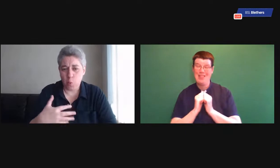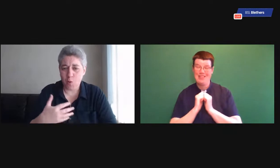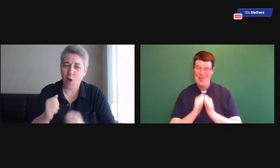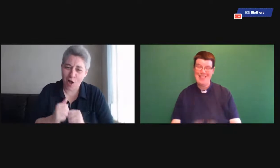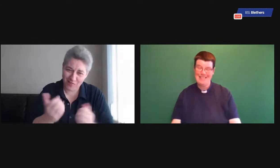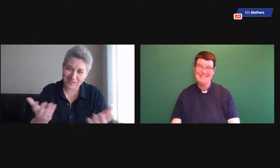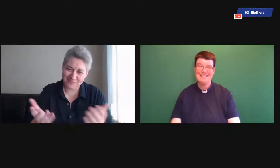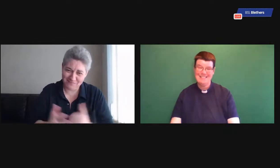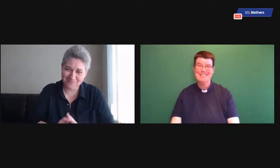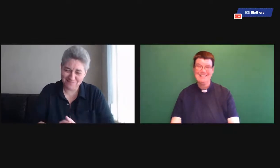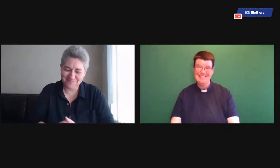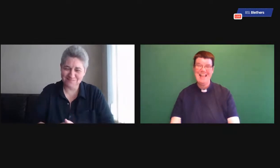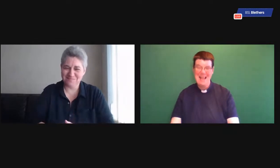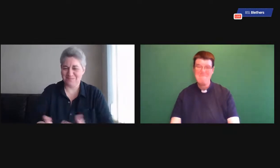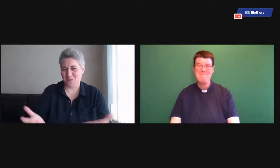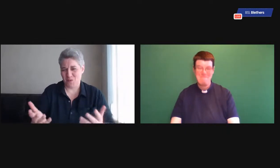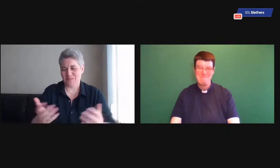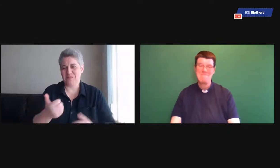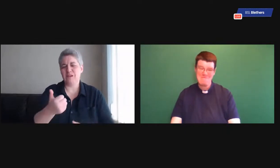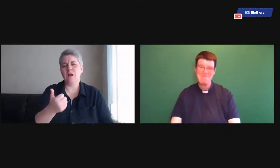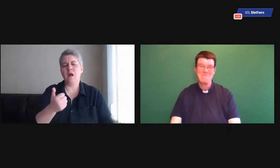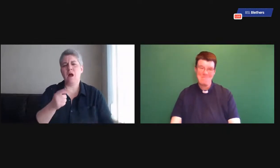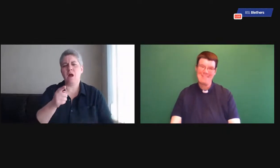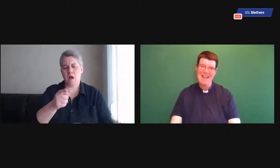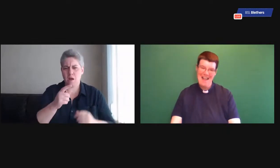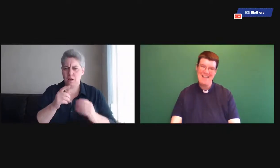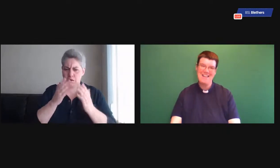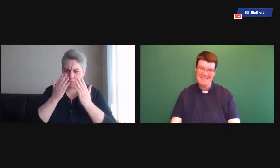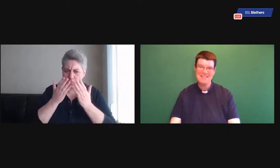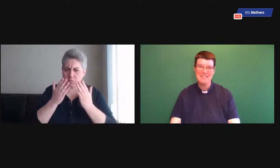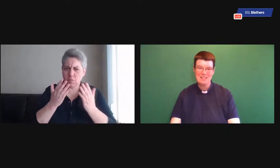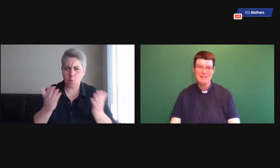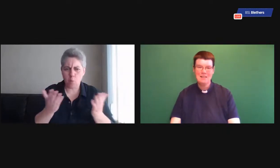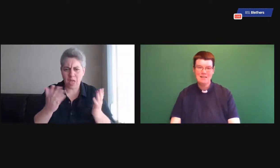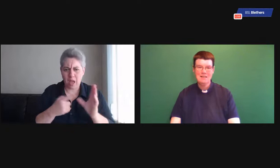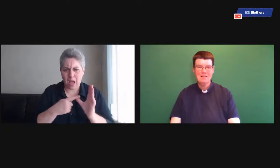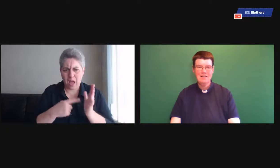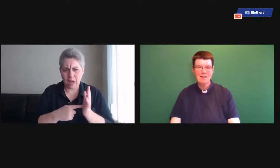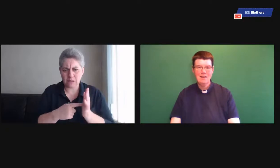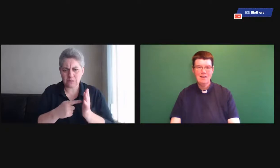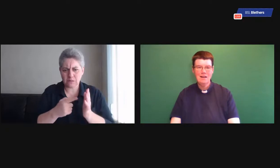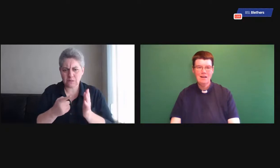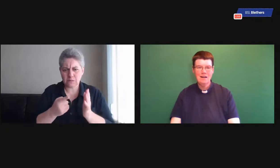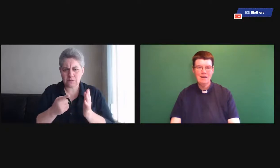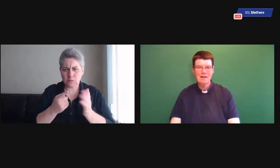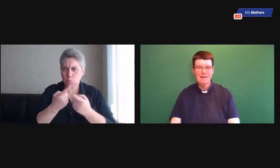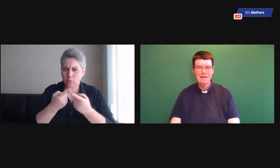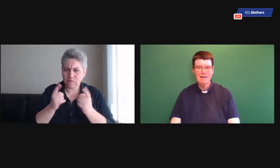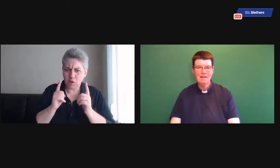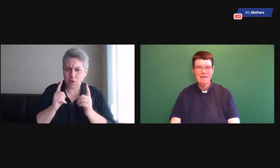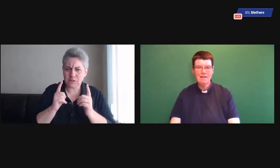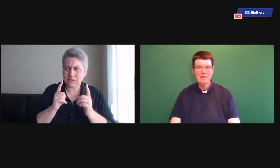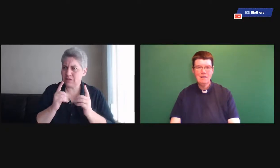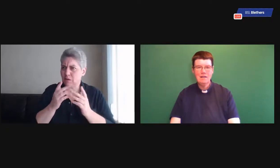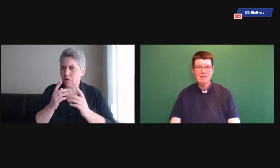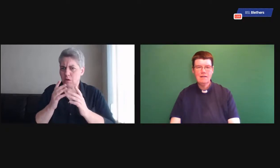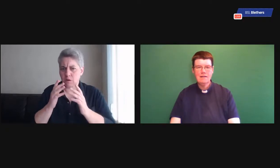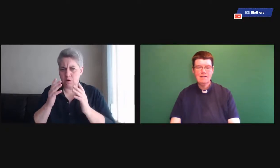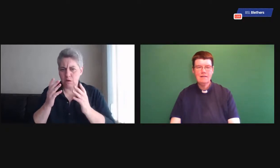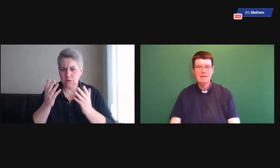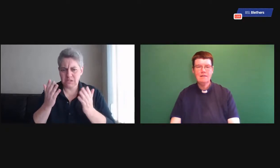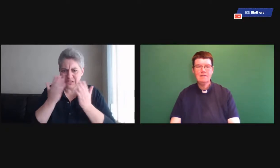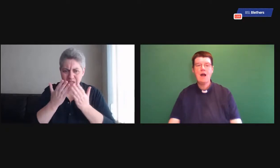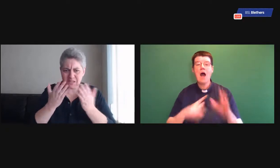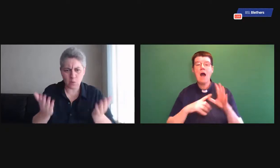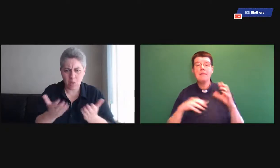study. Yeah, but it's worth it, Avro. It's absolutely worth it, of course. So where did you study? Was it